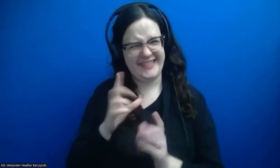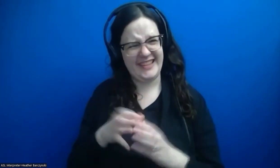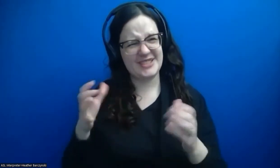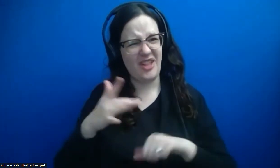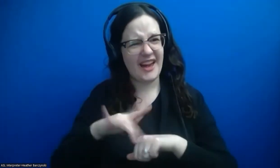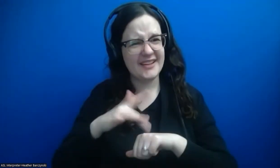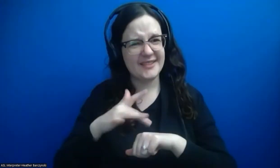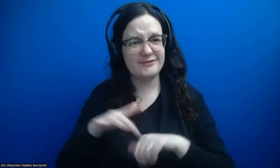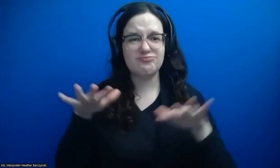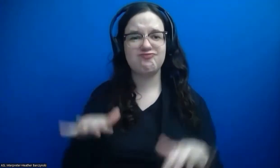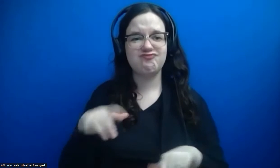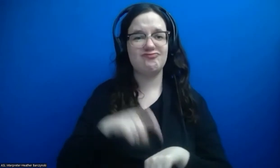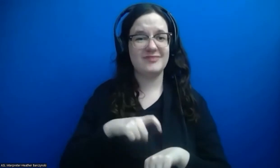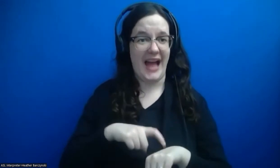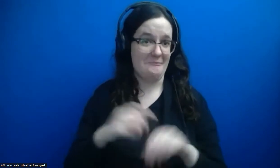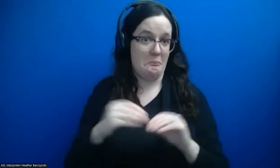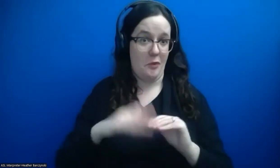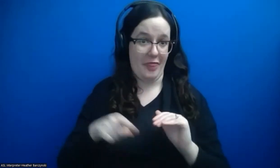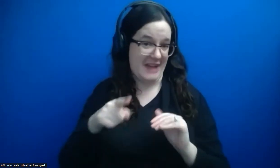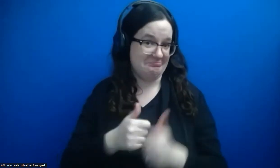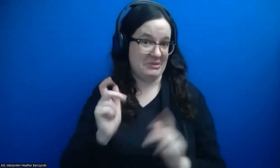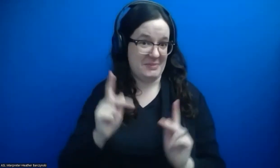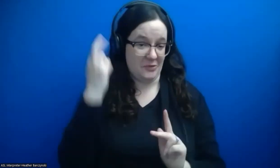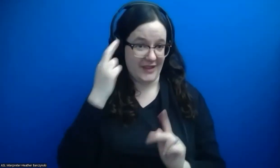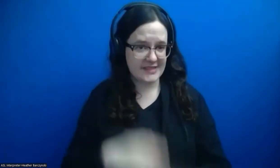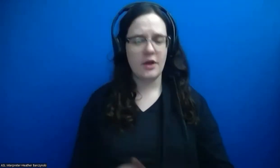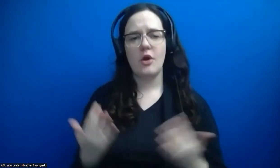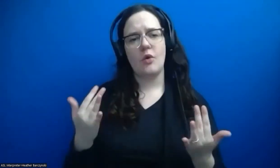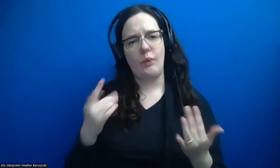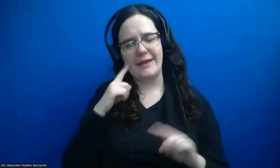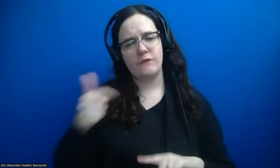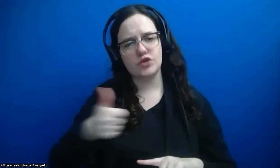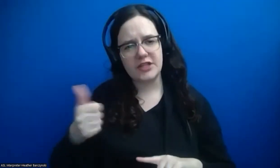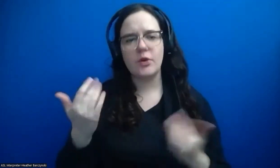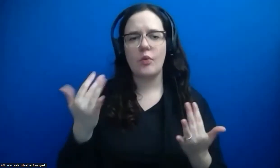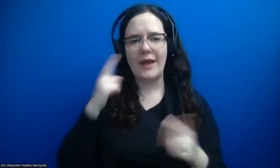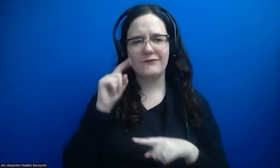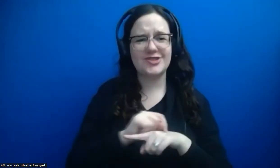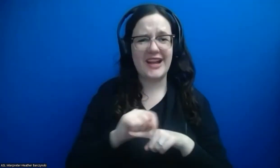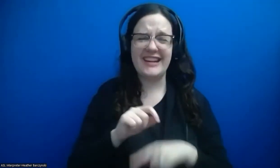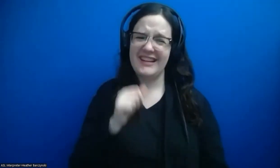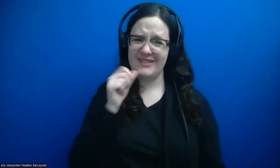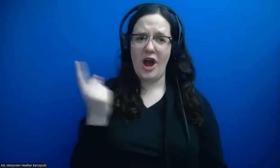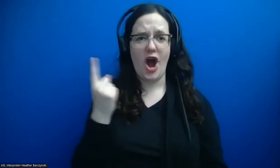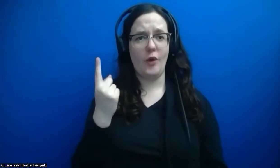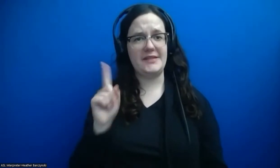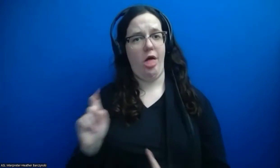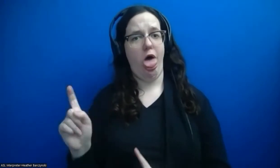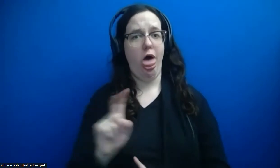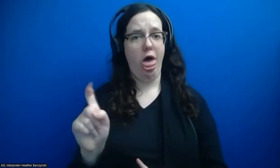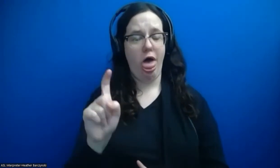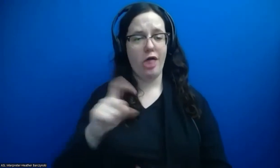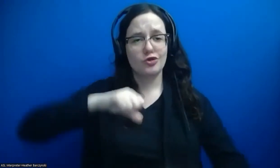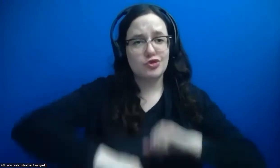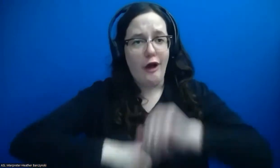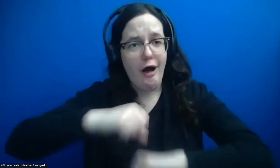waiting for transport, waiting for training. It's not constantly running around and crawling through foxholes and things